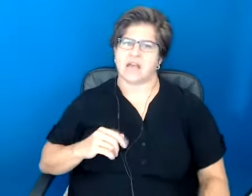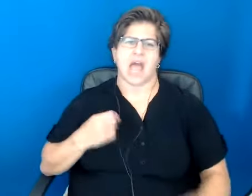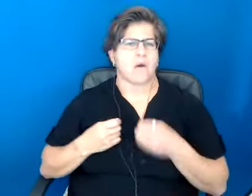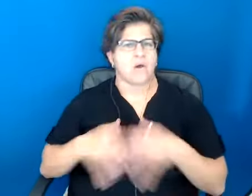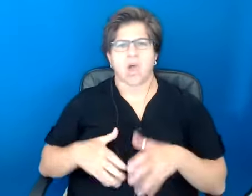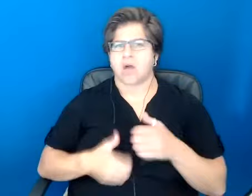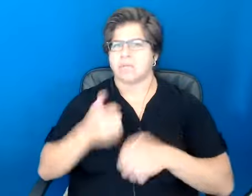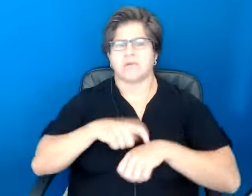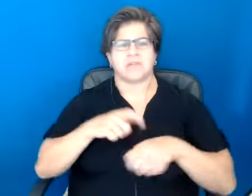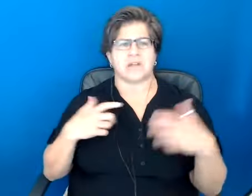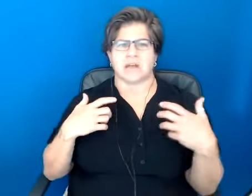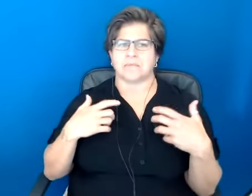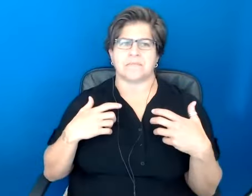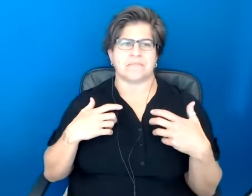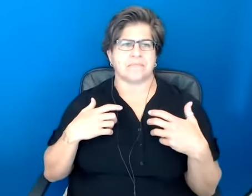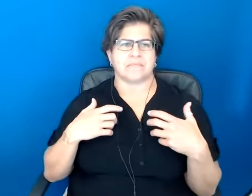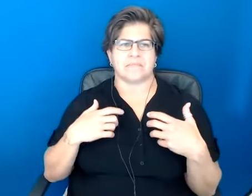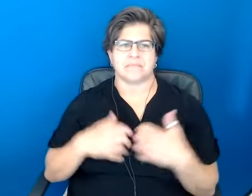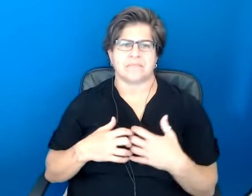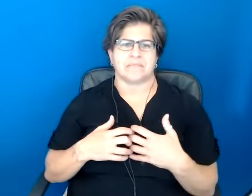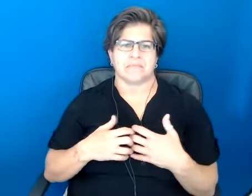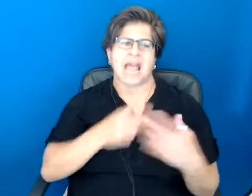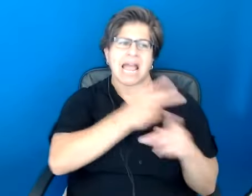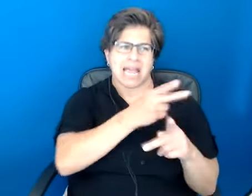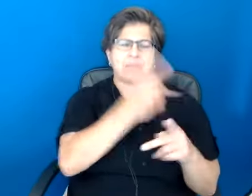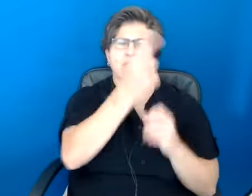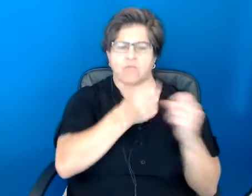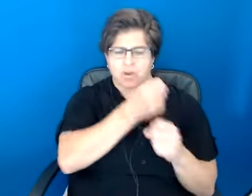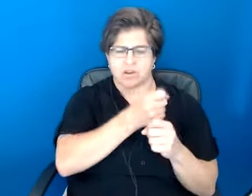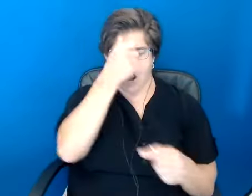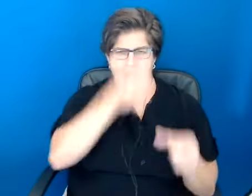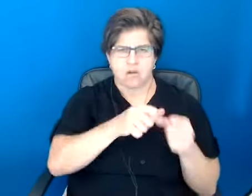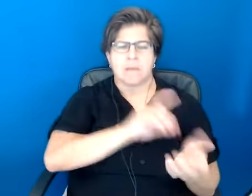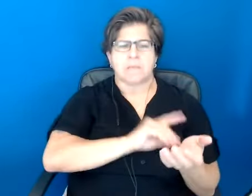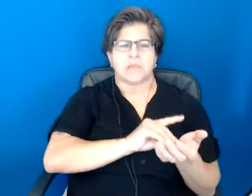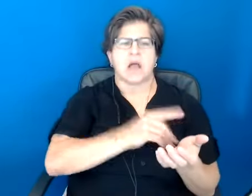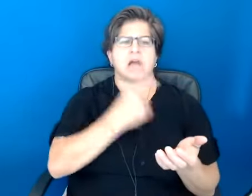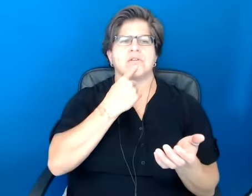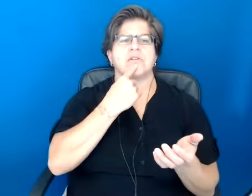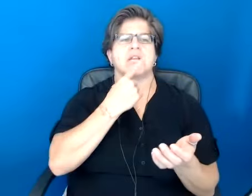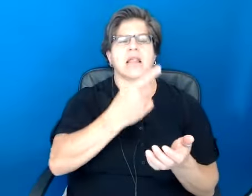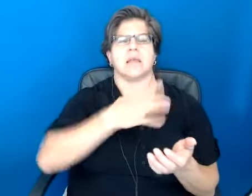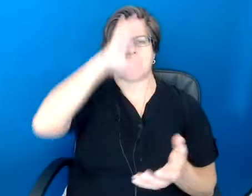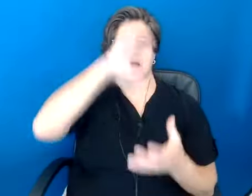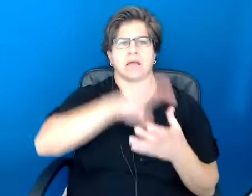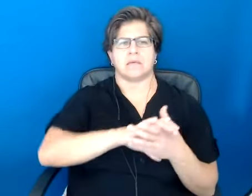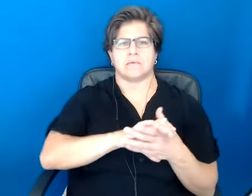dementia, you see the dementia in her? She lived till she was 85. I was at hospital all the time. I was never away.